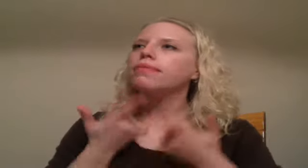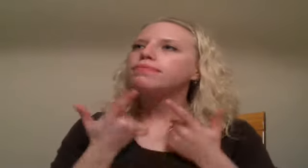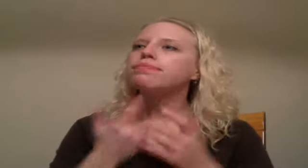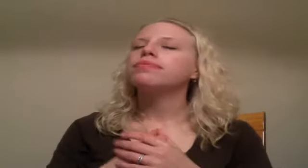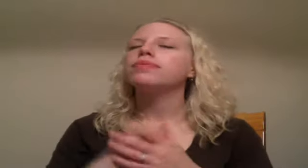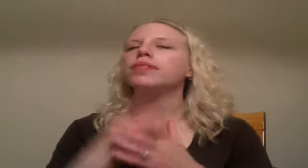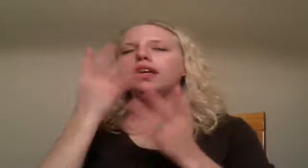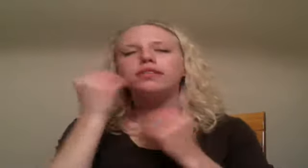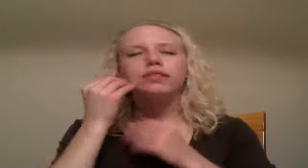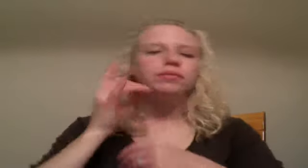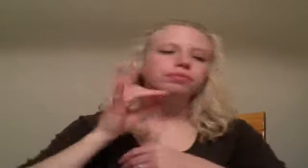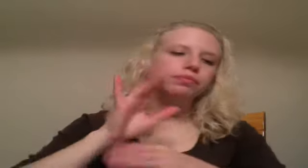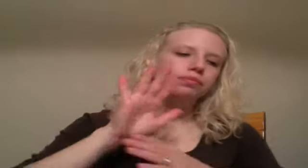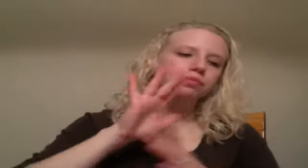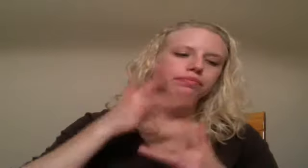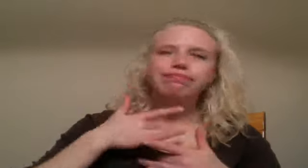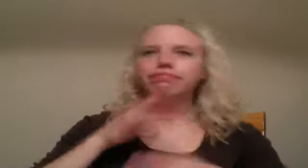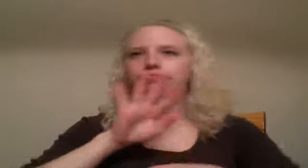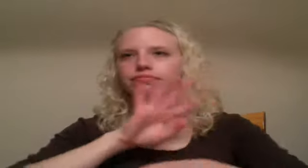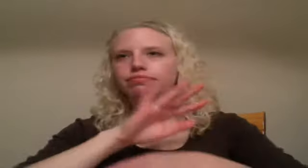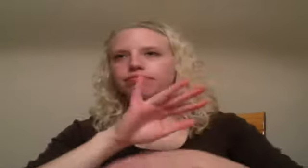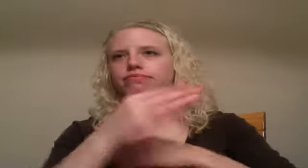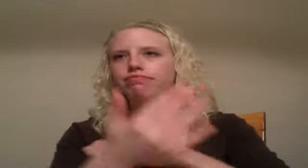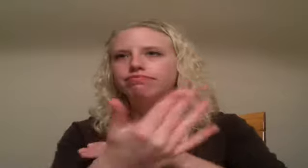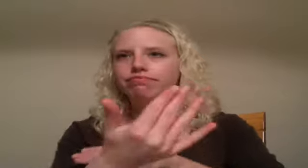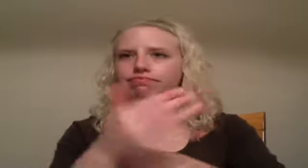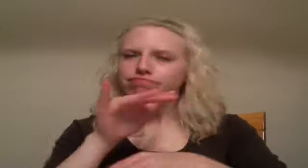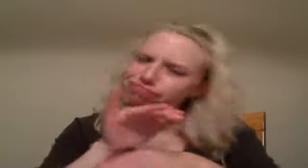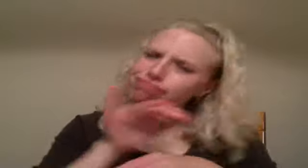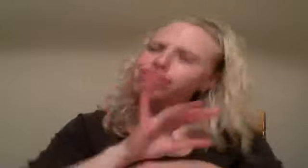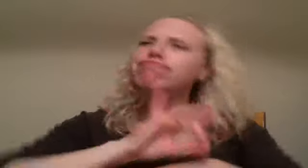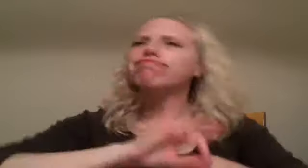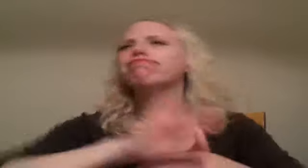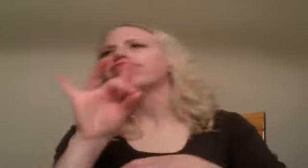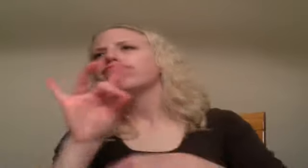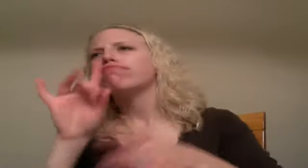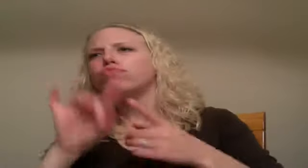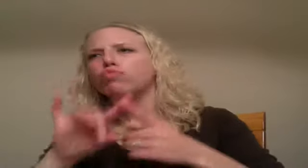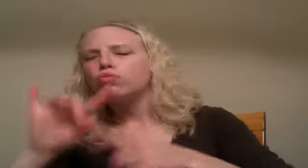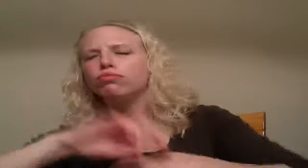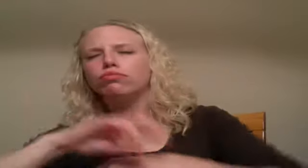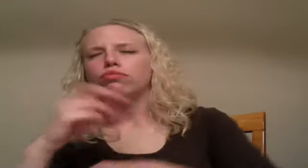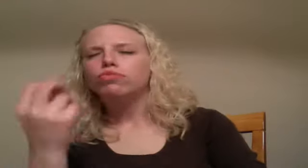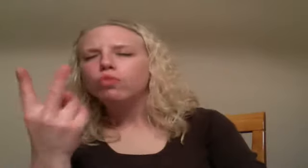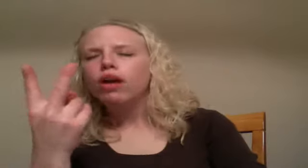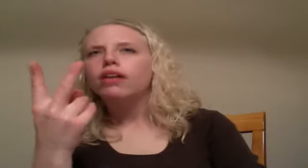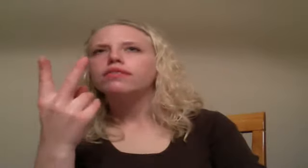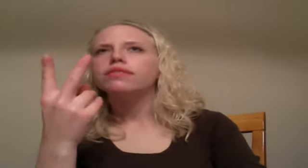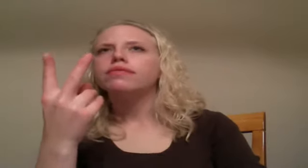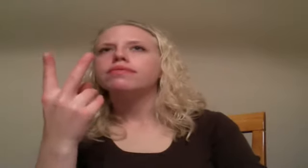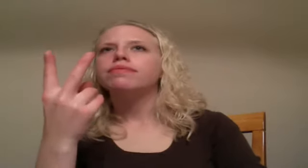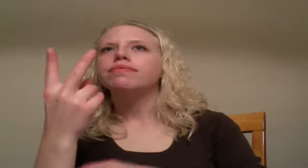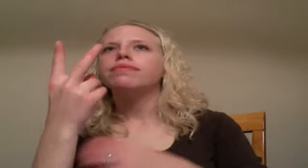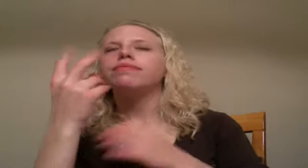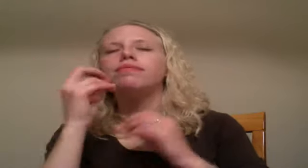midnight, and then again they sleep from about 2 a.m. until sunrise. And in between, they have a couple of hours of sort